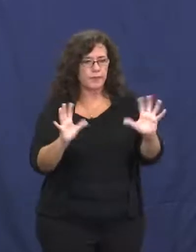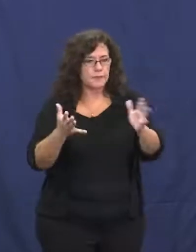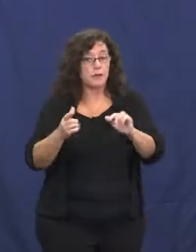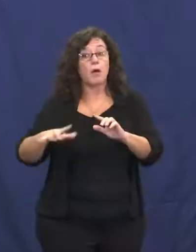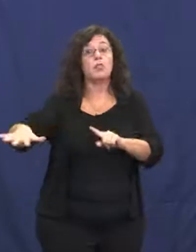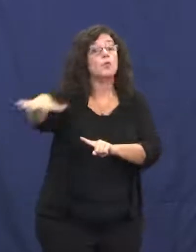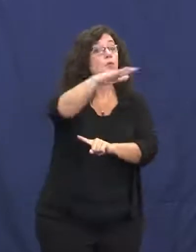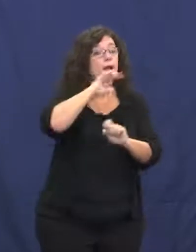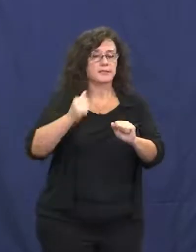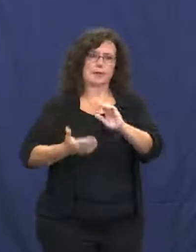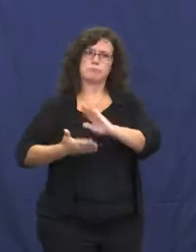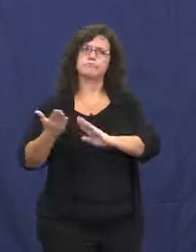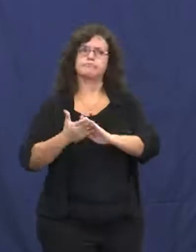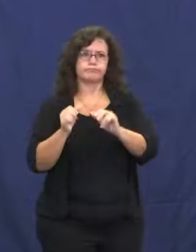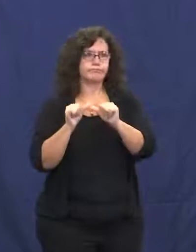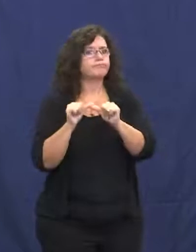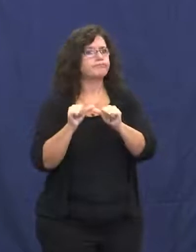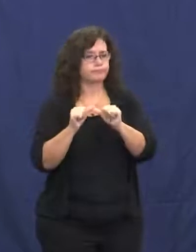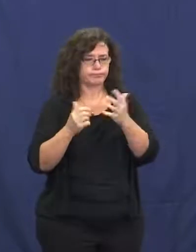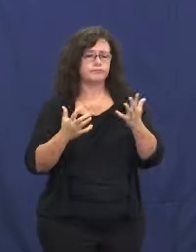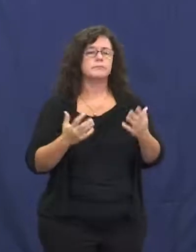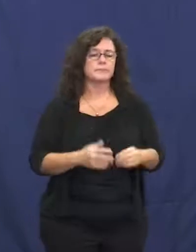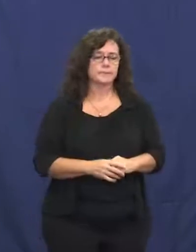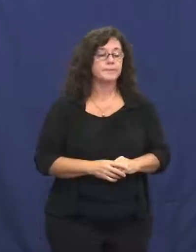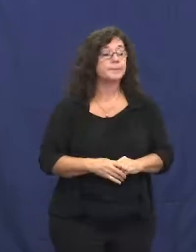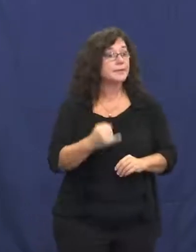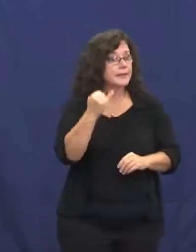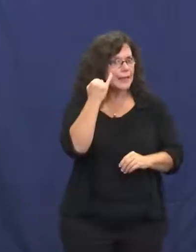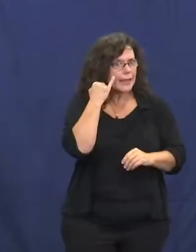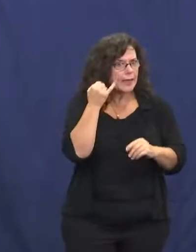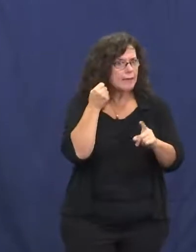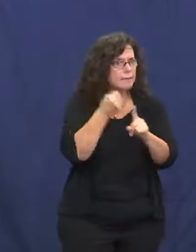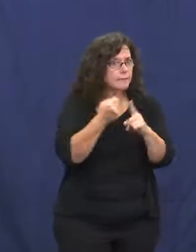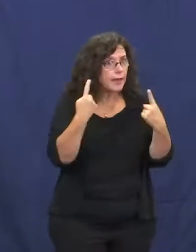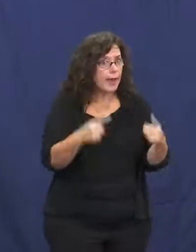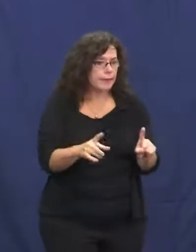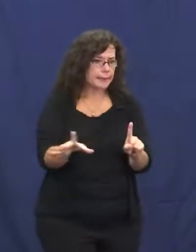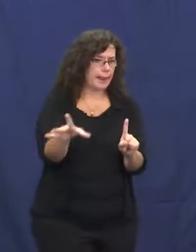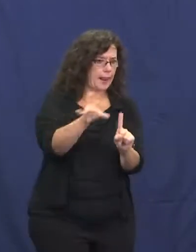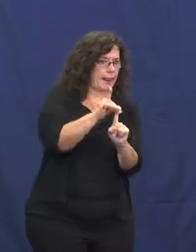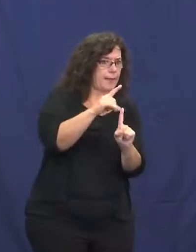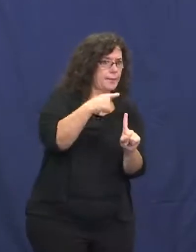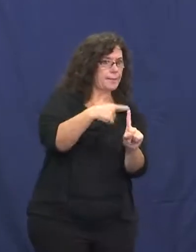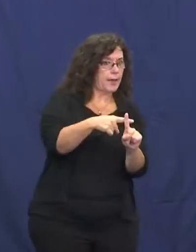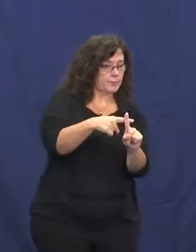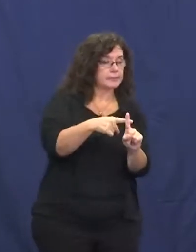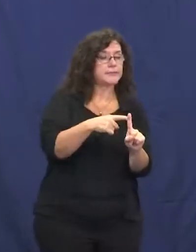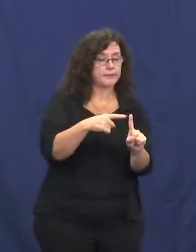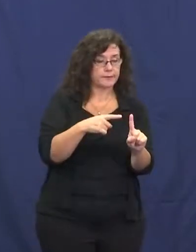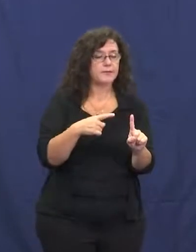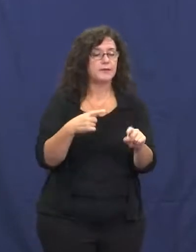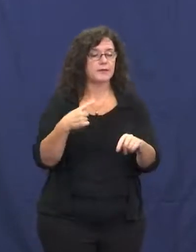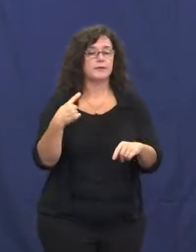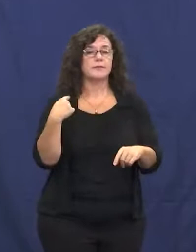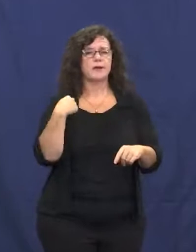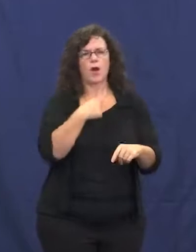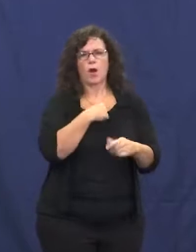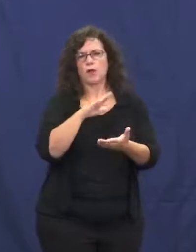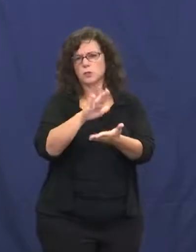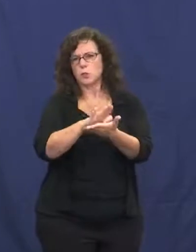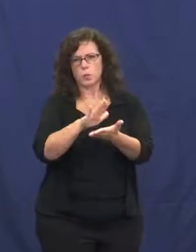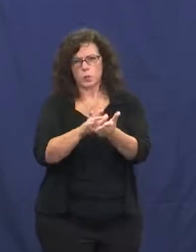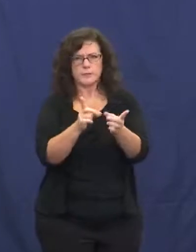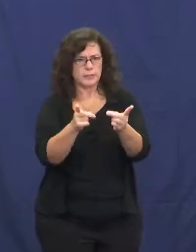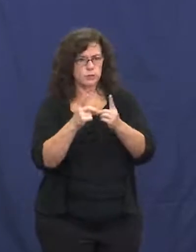operating. And if there are positive cases, our schools are going to work with Ventura County Public